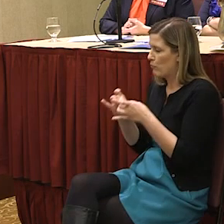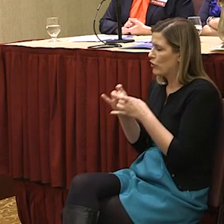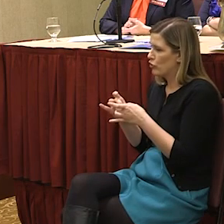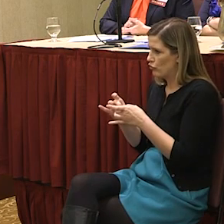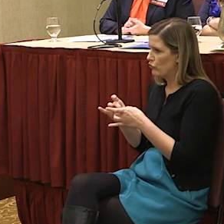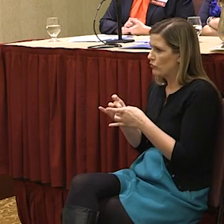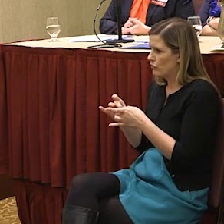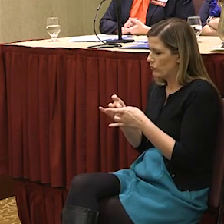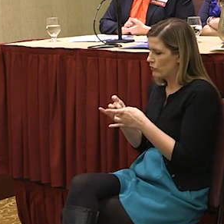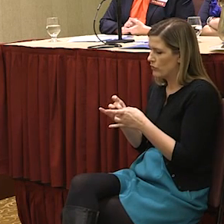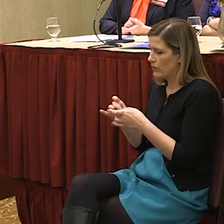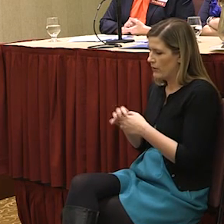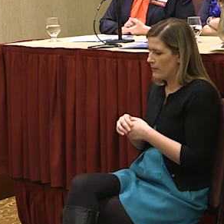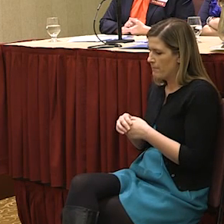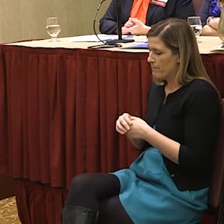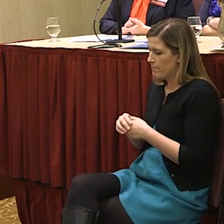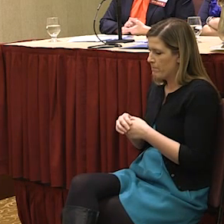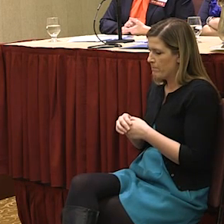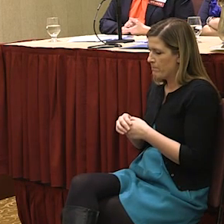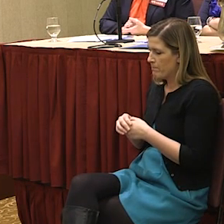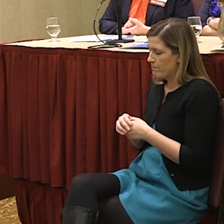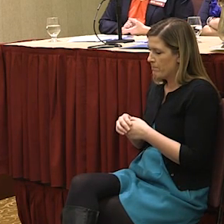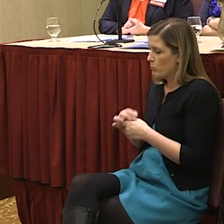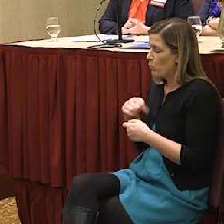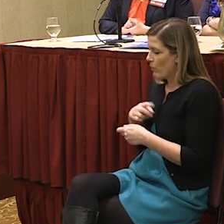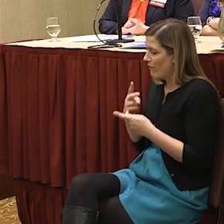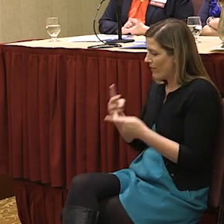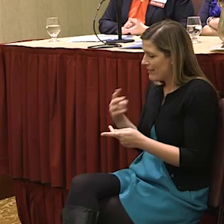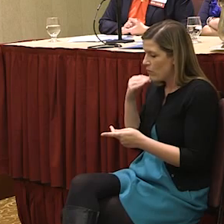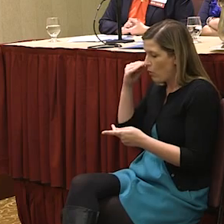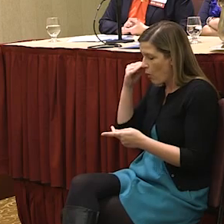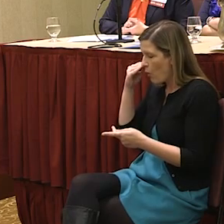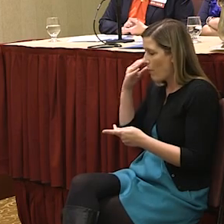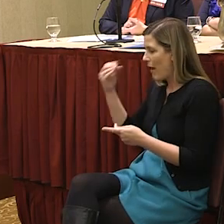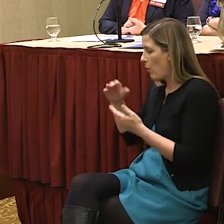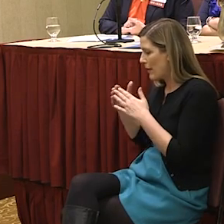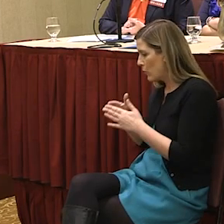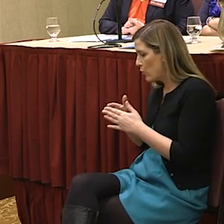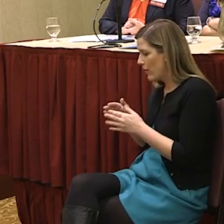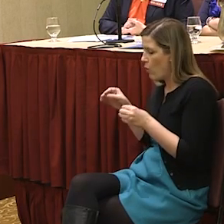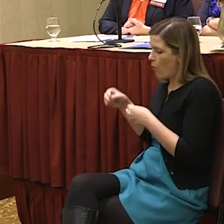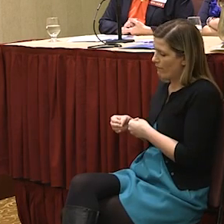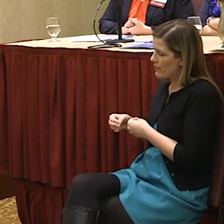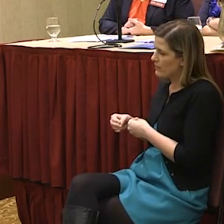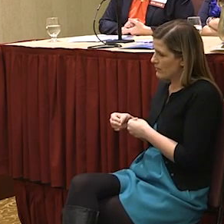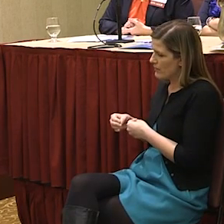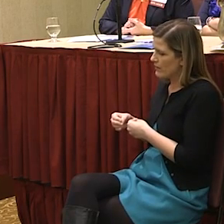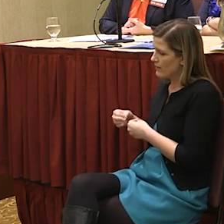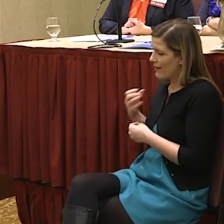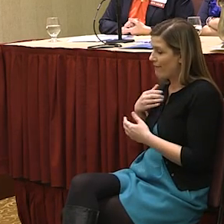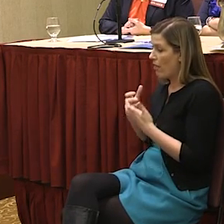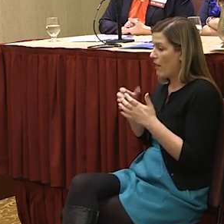home. And as I mentioned, we do visits, home, community, office, and there's been a